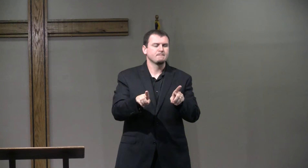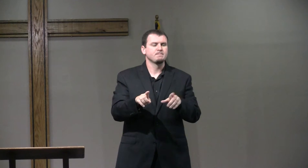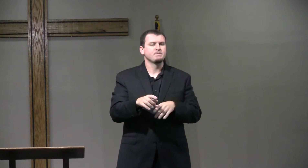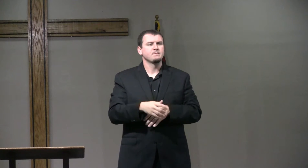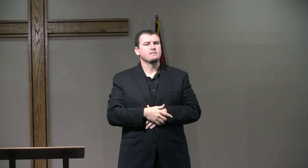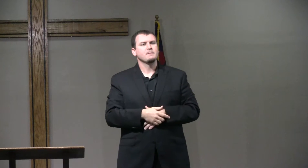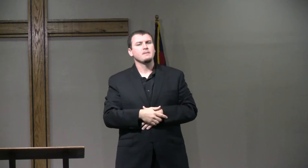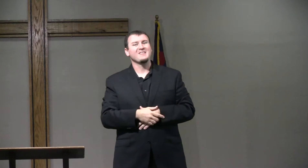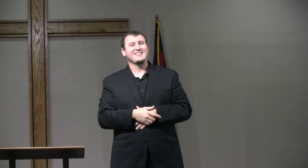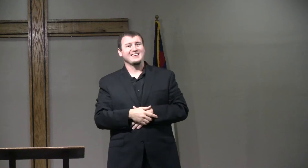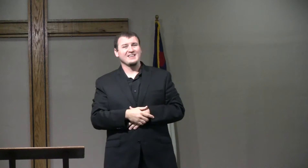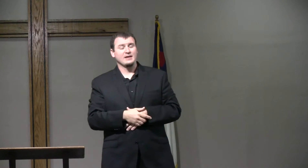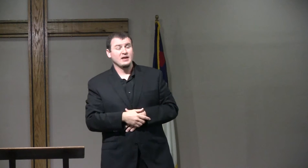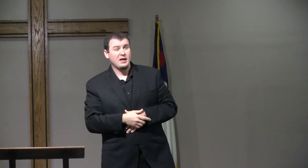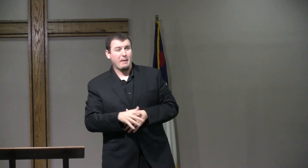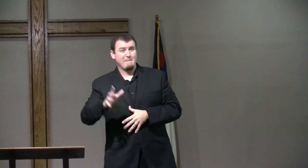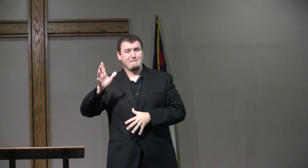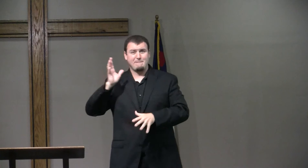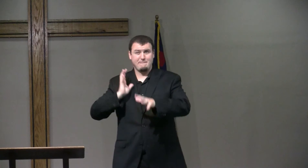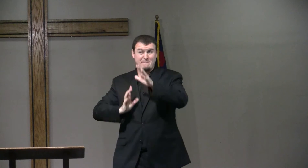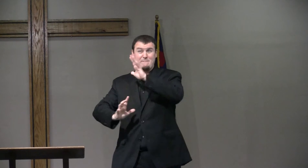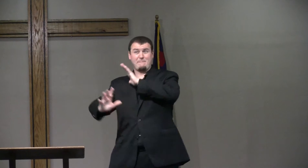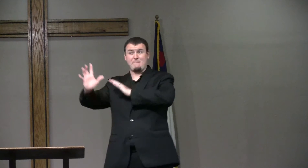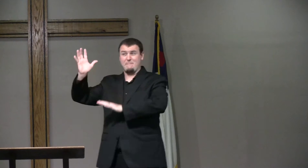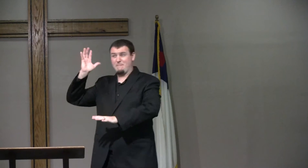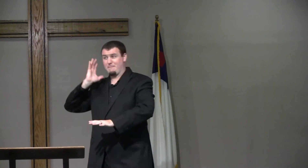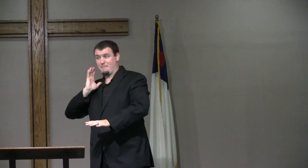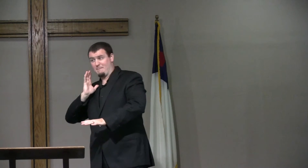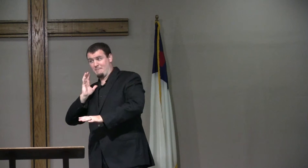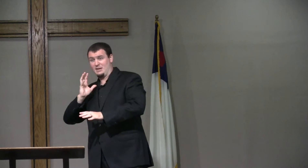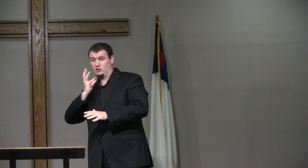writes in the law and talks about divorce in Deuteronomy.